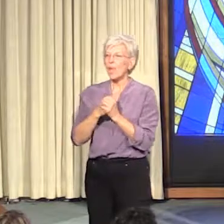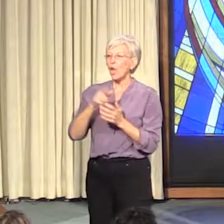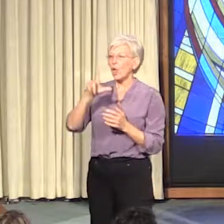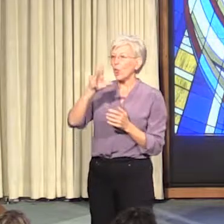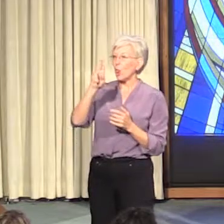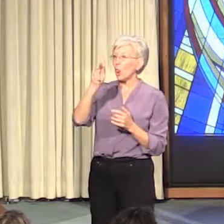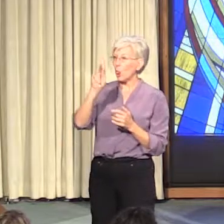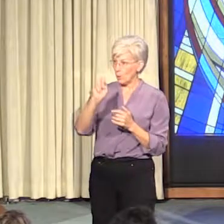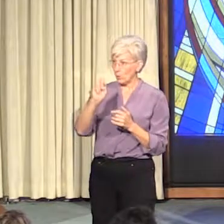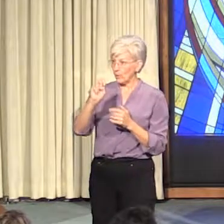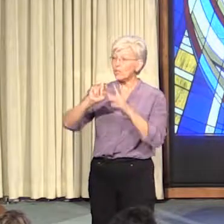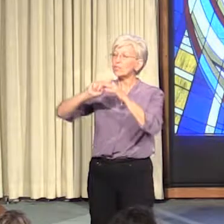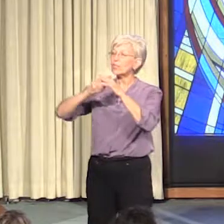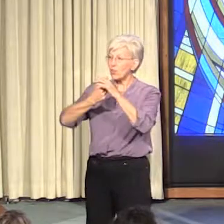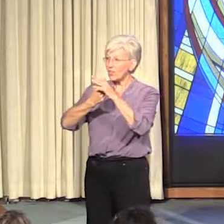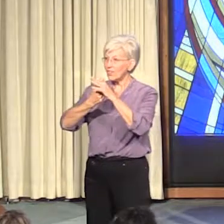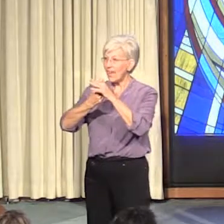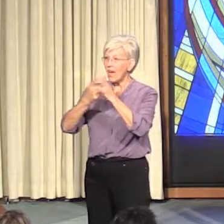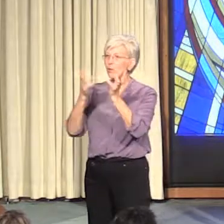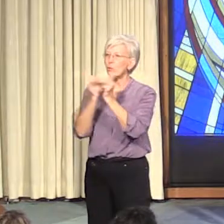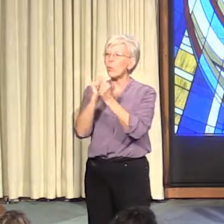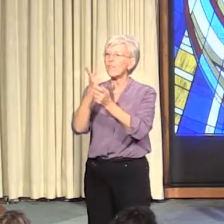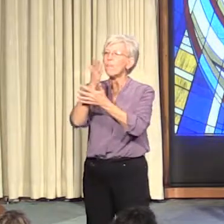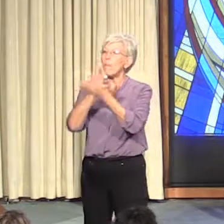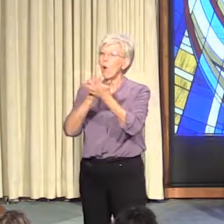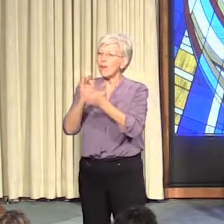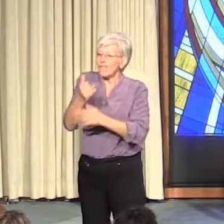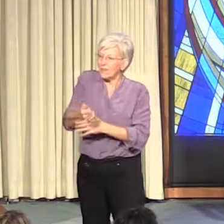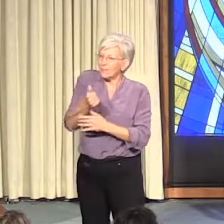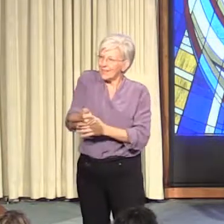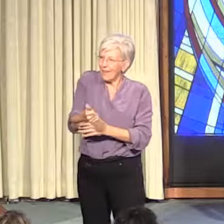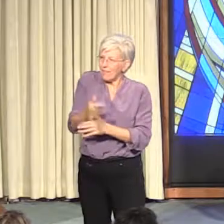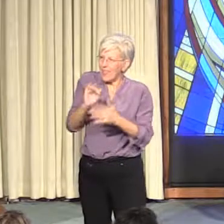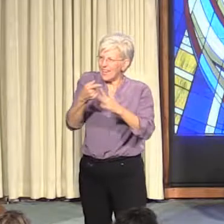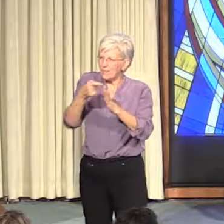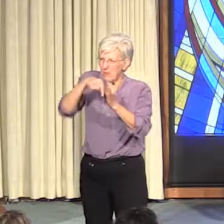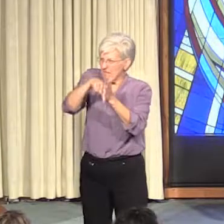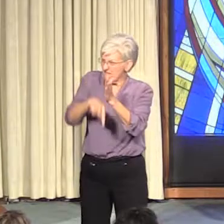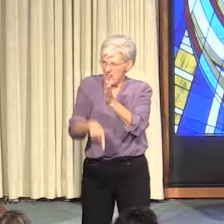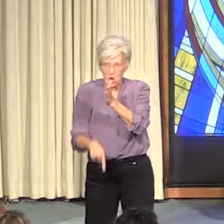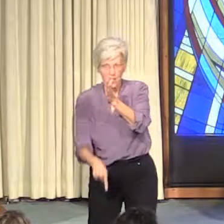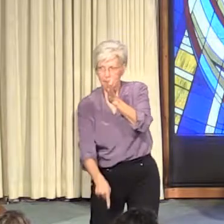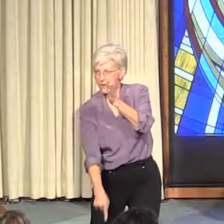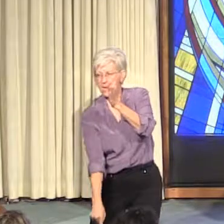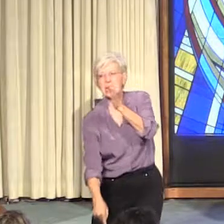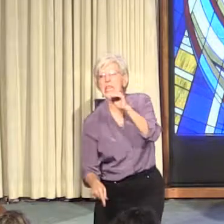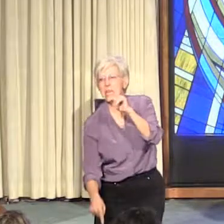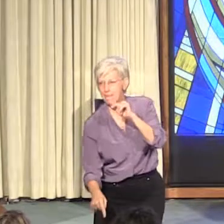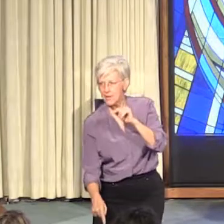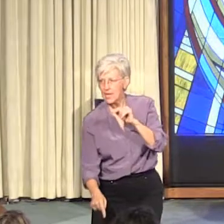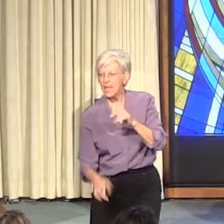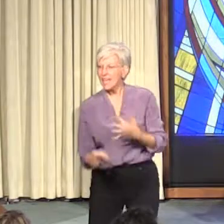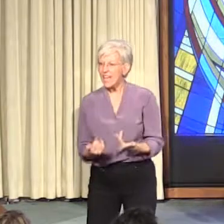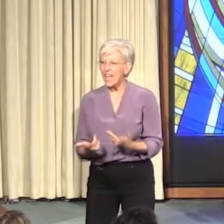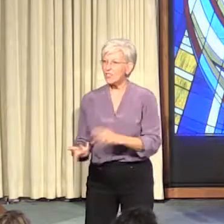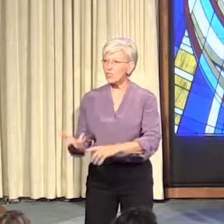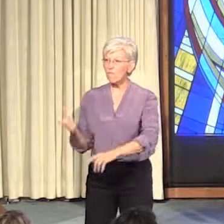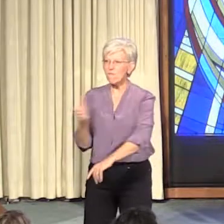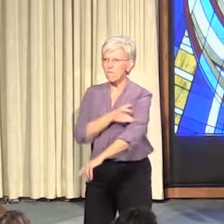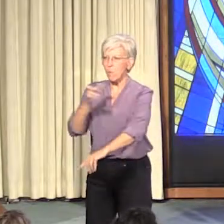Luke starts out with a part of himself that's been buried very deeply. He has the Force very strong within him. He is a